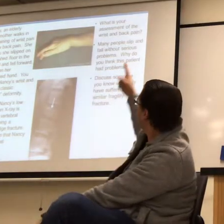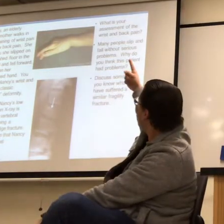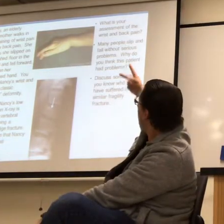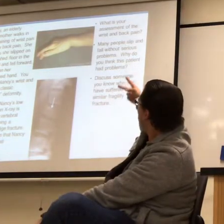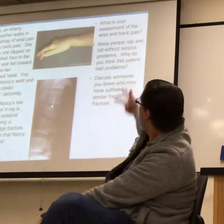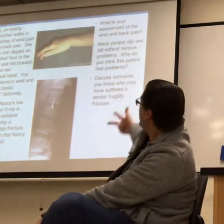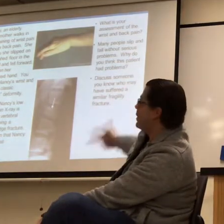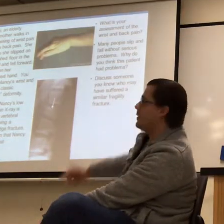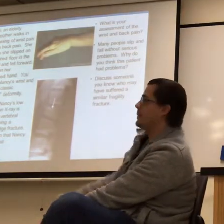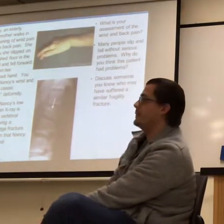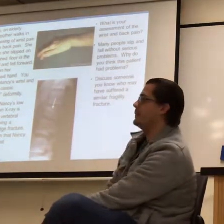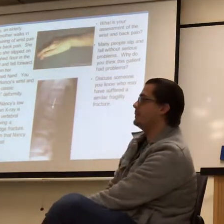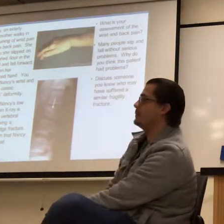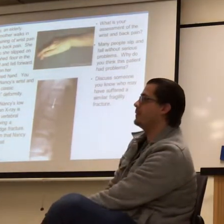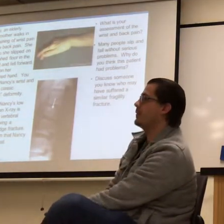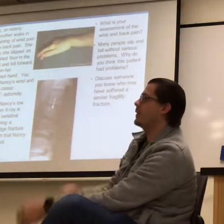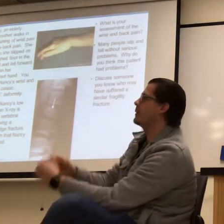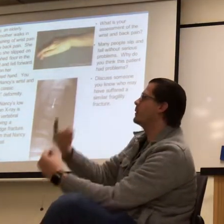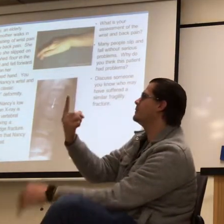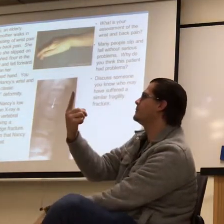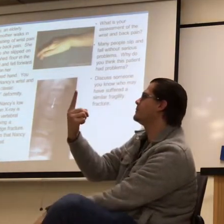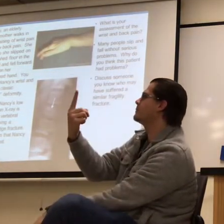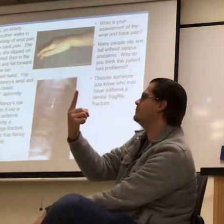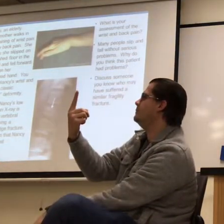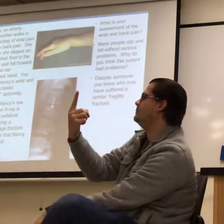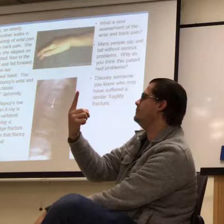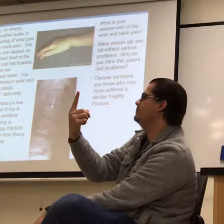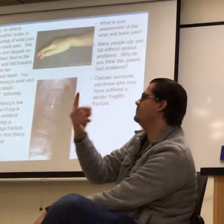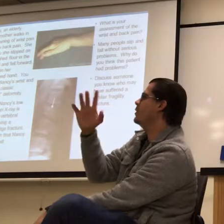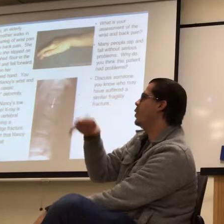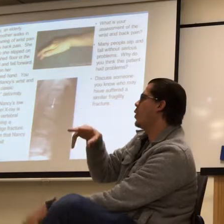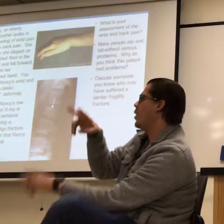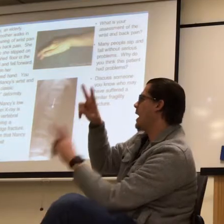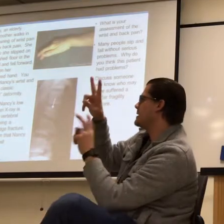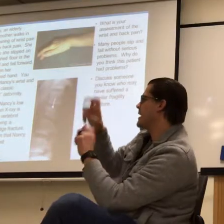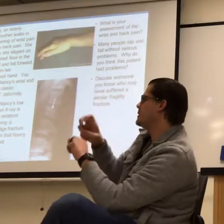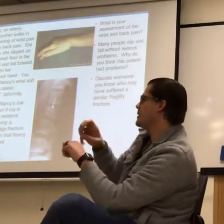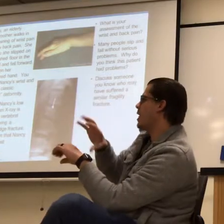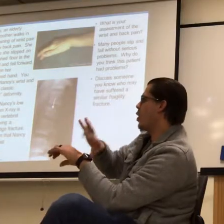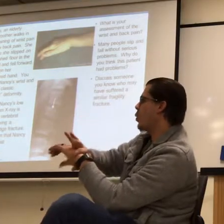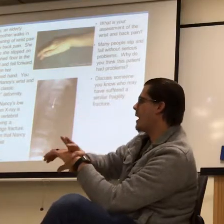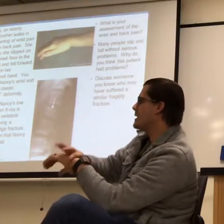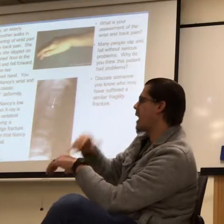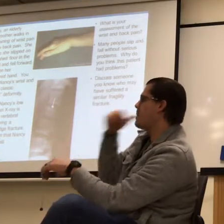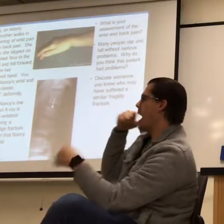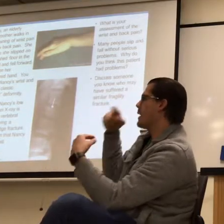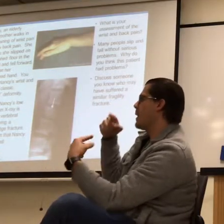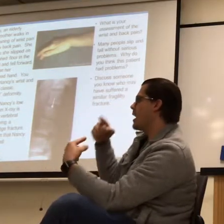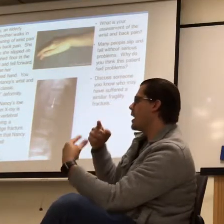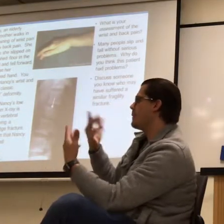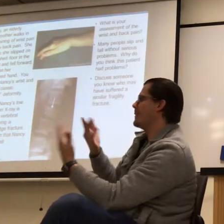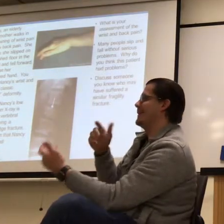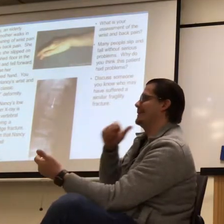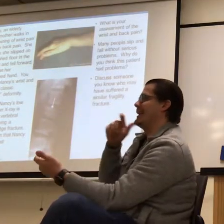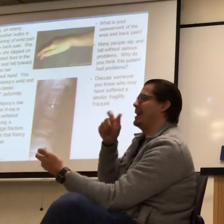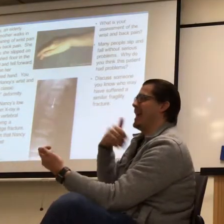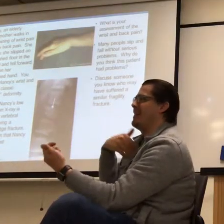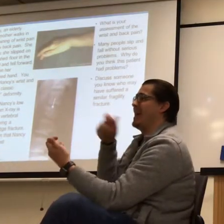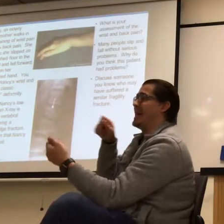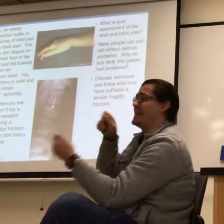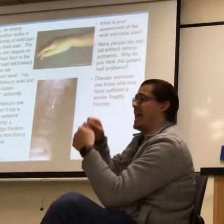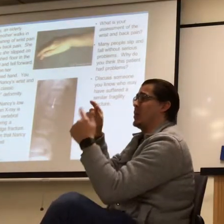for that in the paper. Number one, what's your assessment of the wrist back pain? Maybe you don't have precise words now,